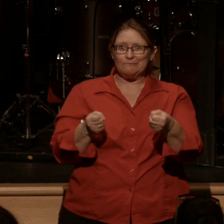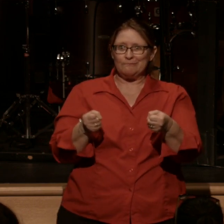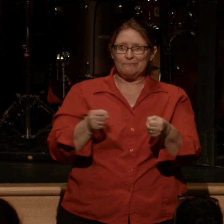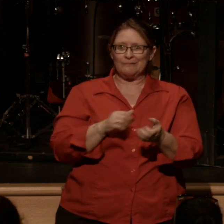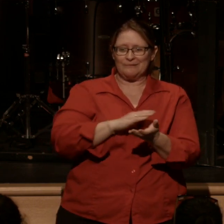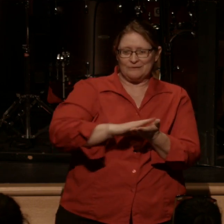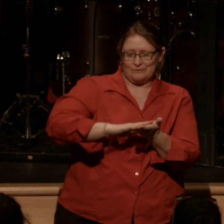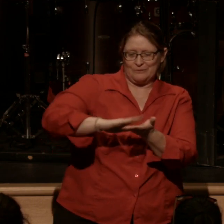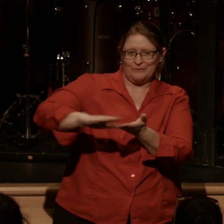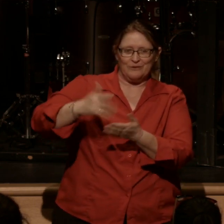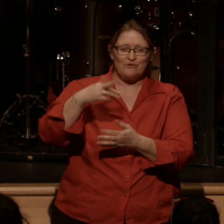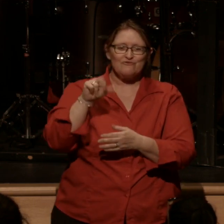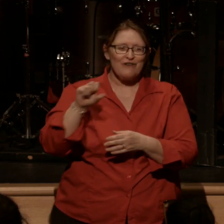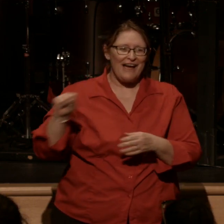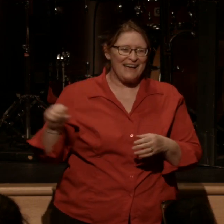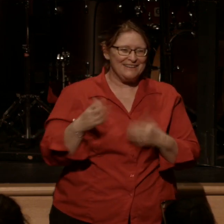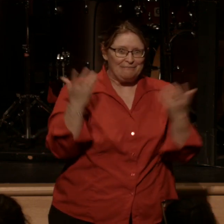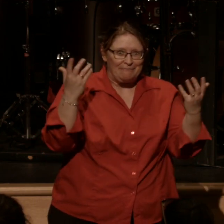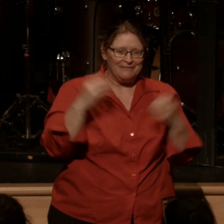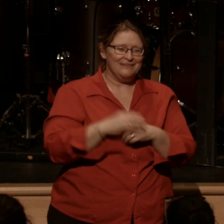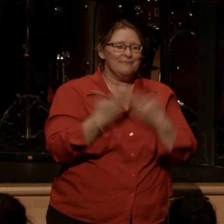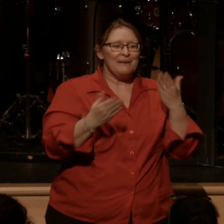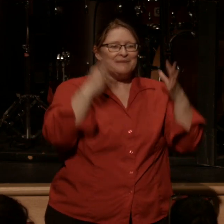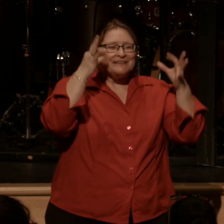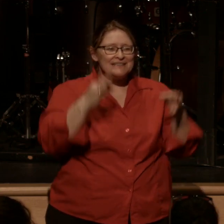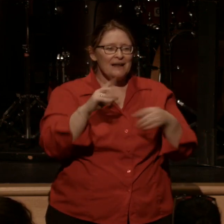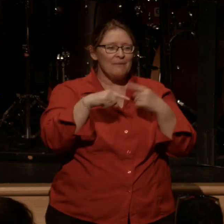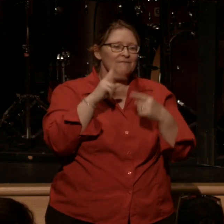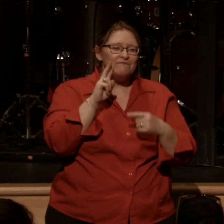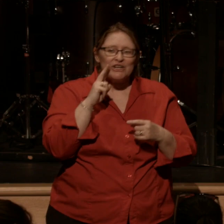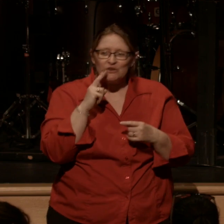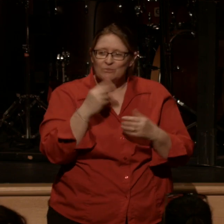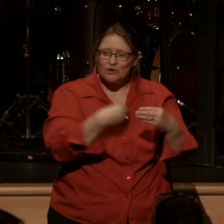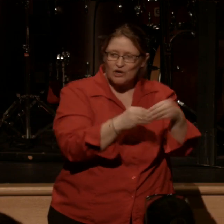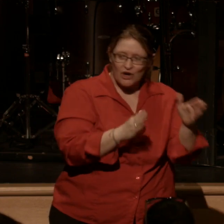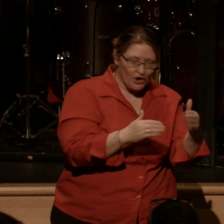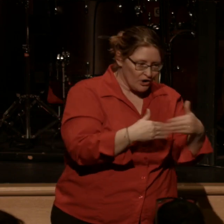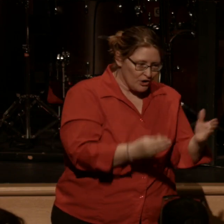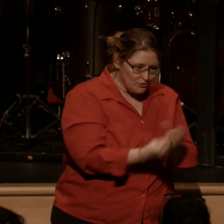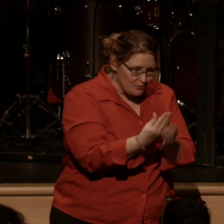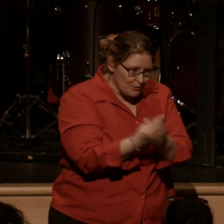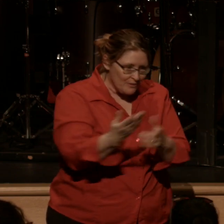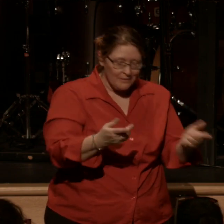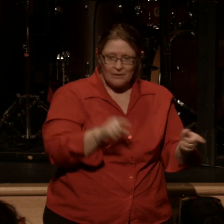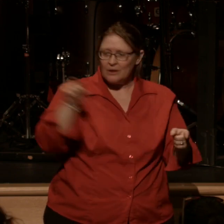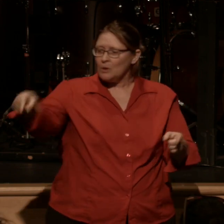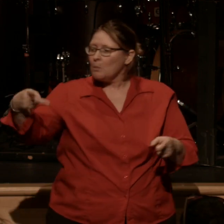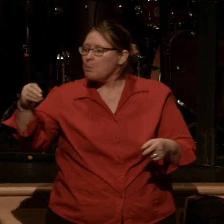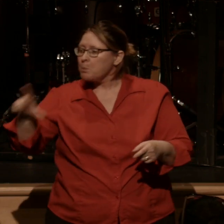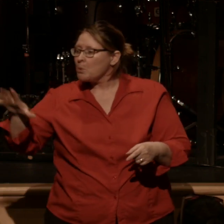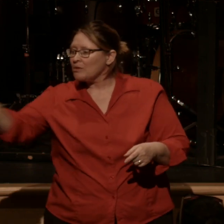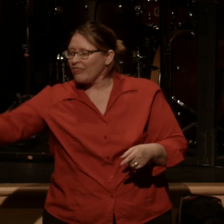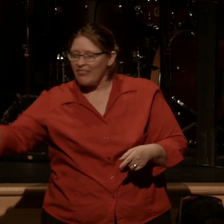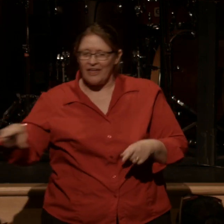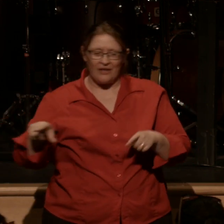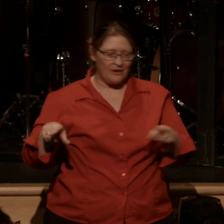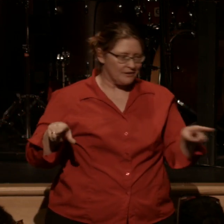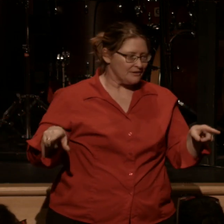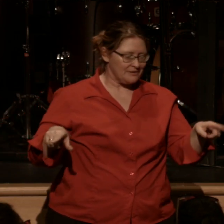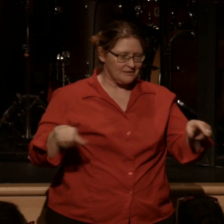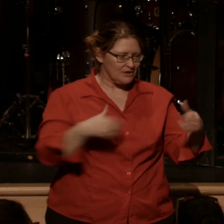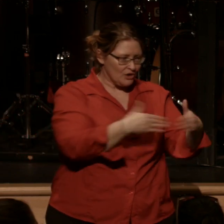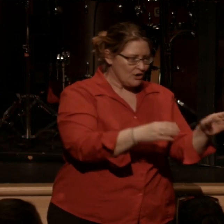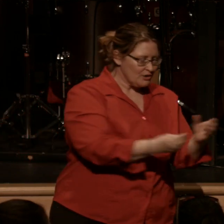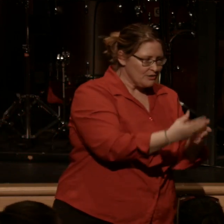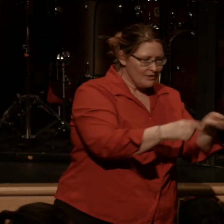land. Maybe they're deciding we'll put the vegetable garden there. We can put the pool there. Maybe